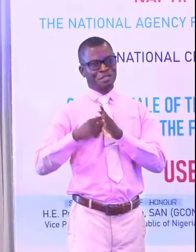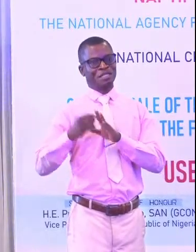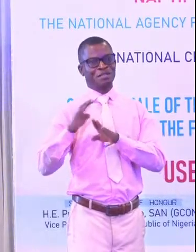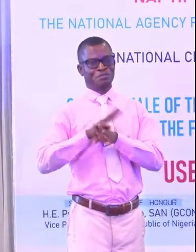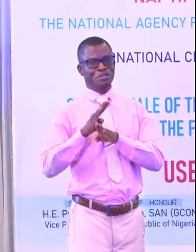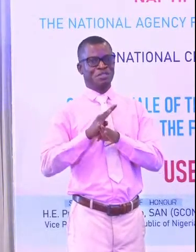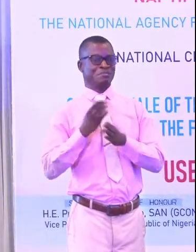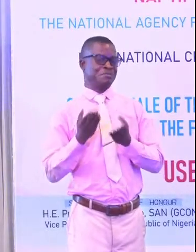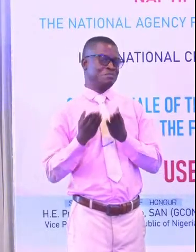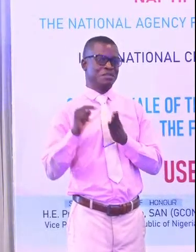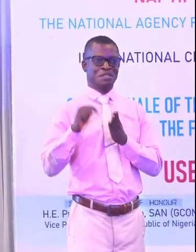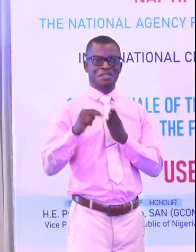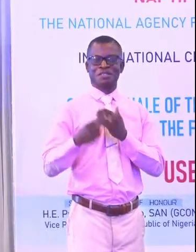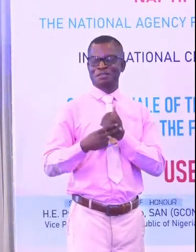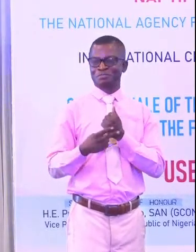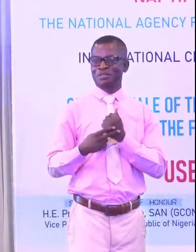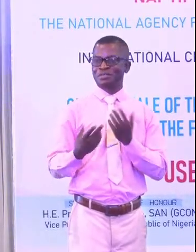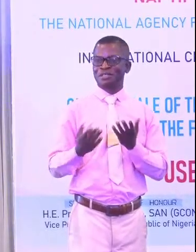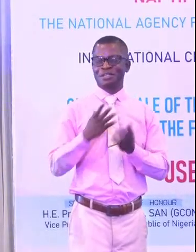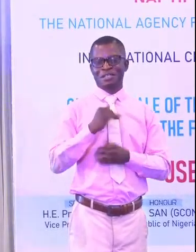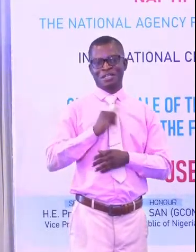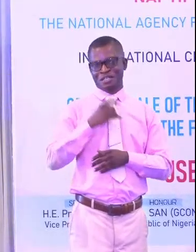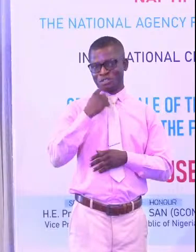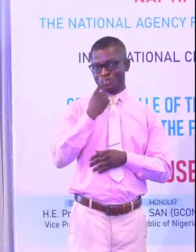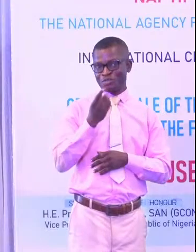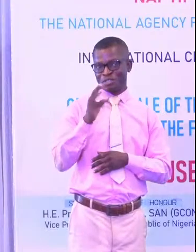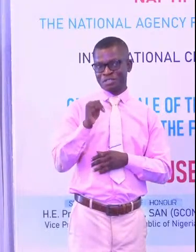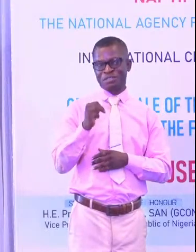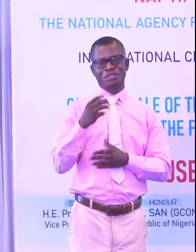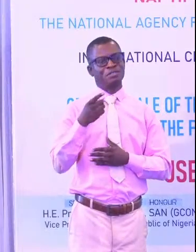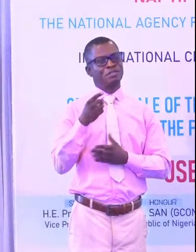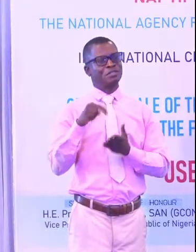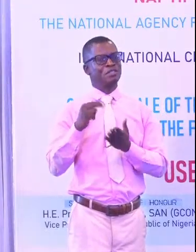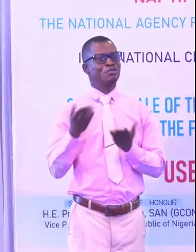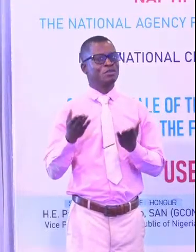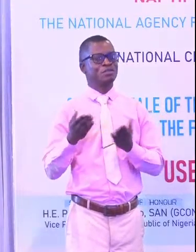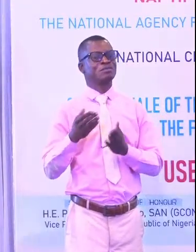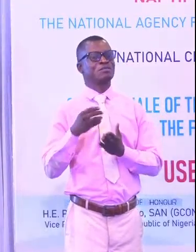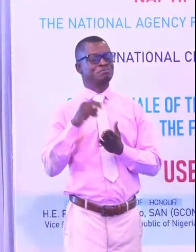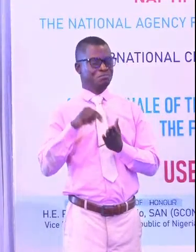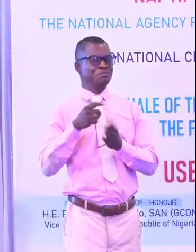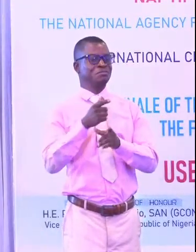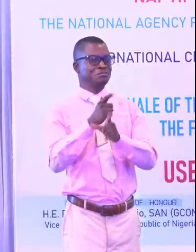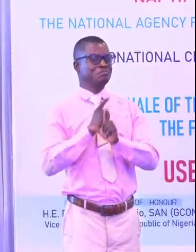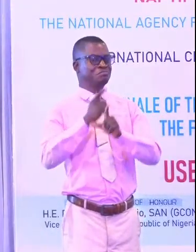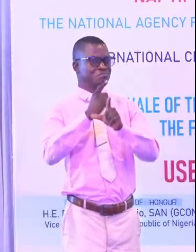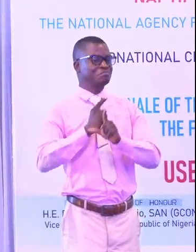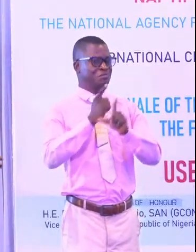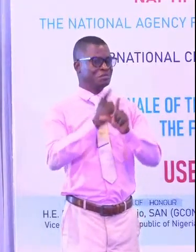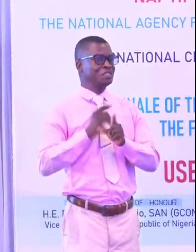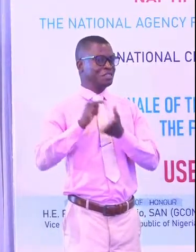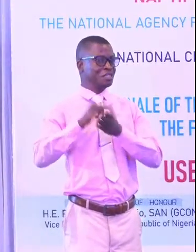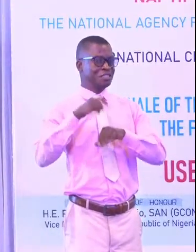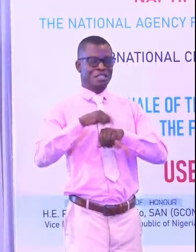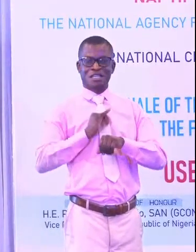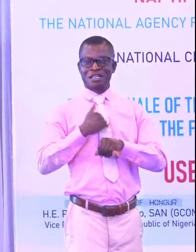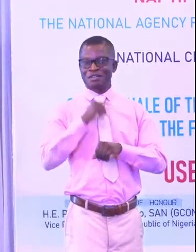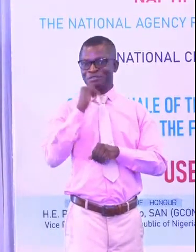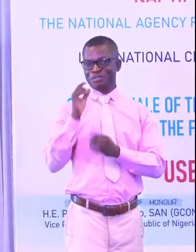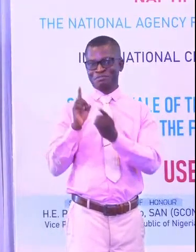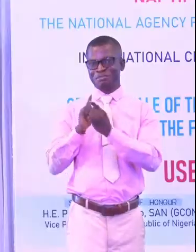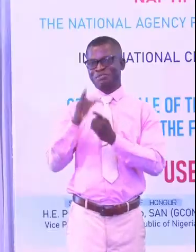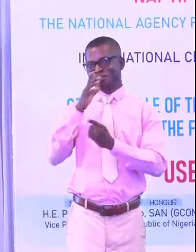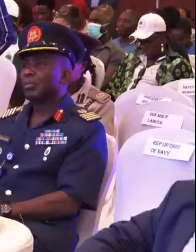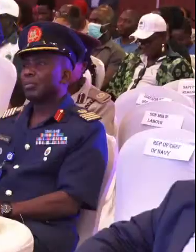needed a bank. And I told him, what do you need? He said he wants loan. I had not met Madam that time. I would have told him to go and meet her to